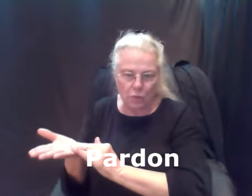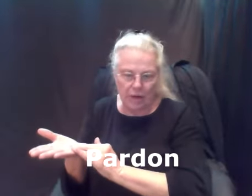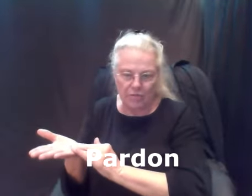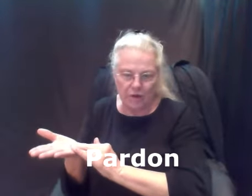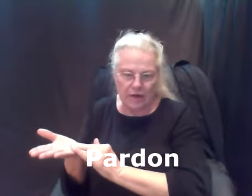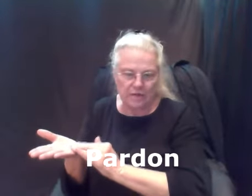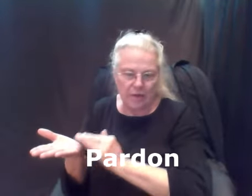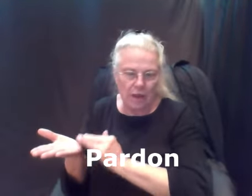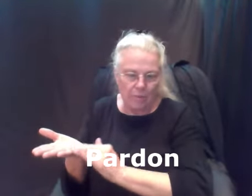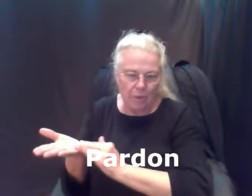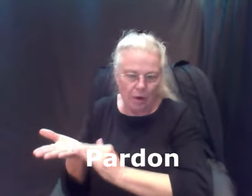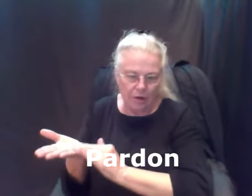whatever it is. Pardon.